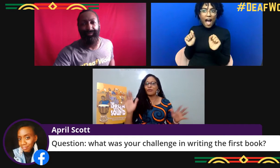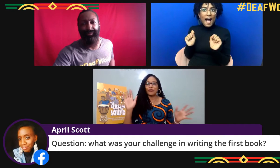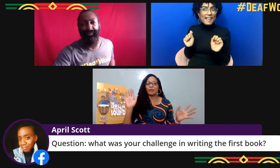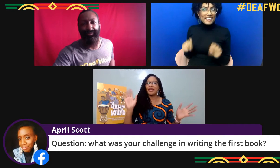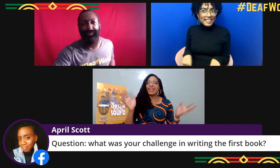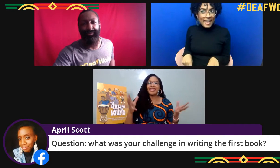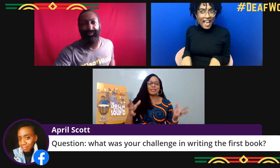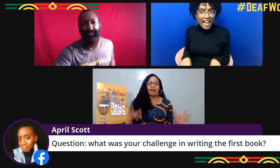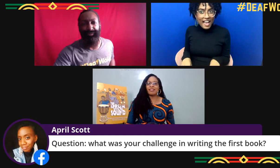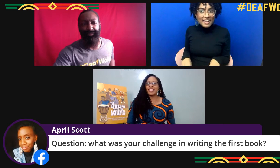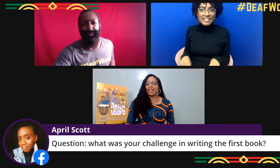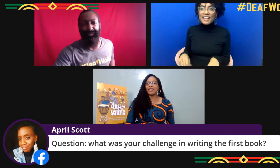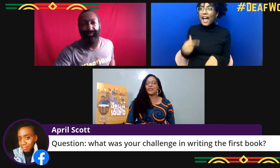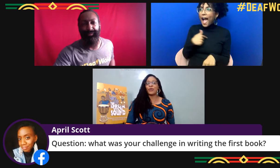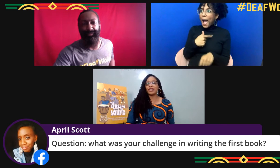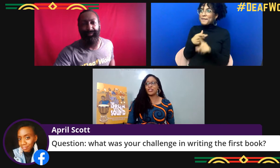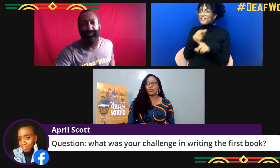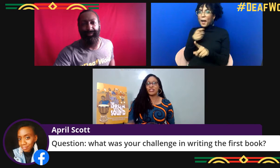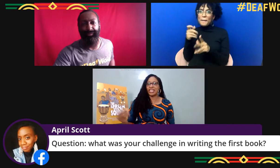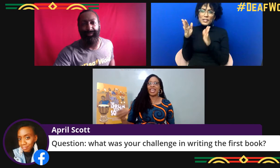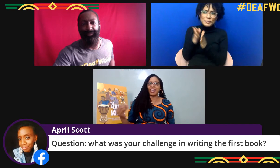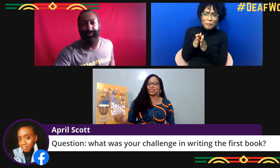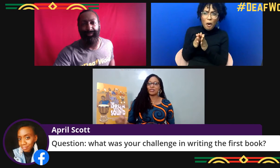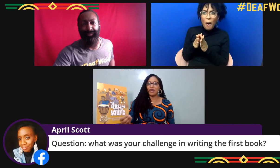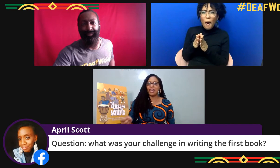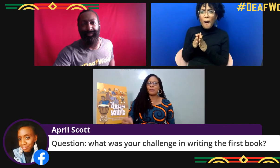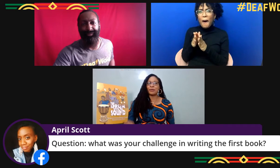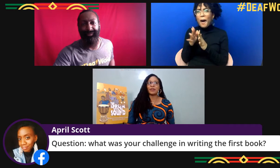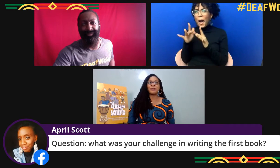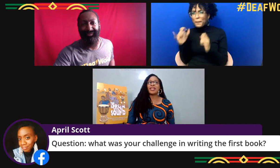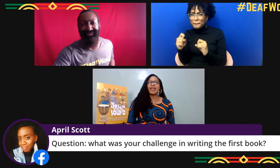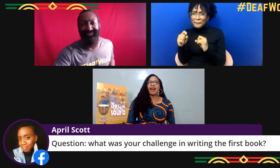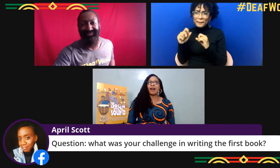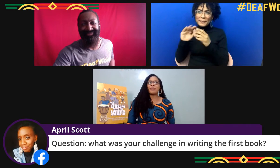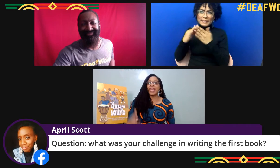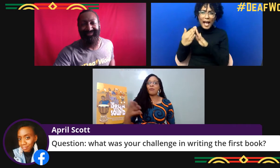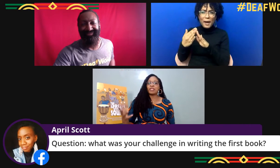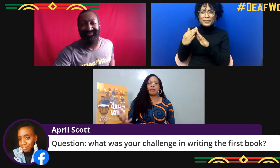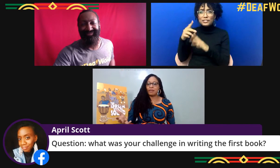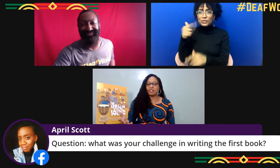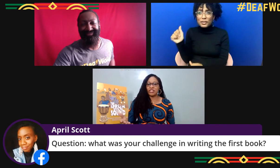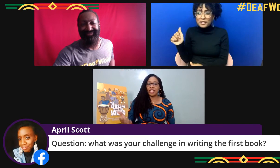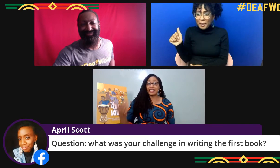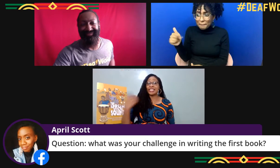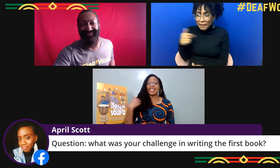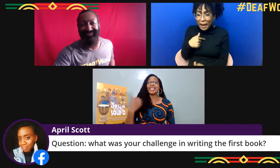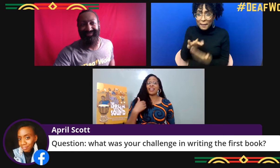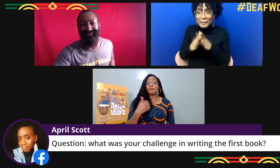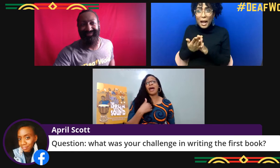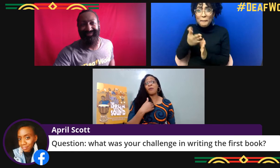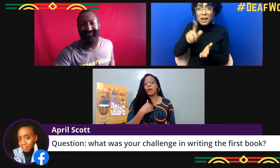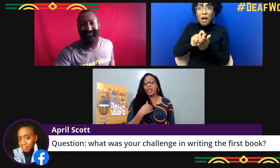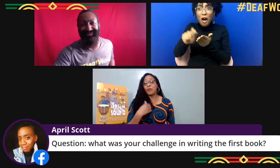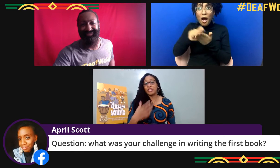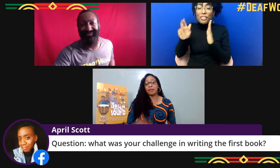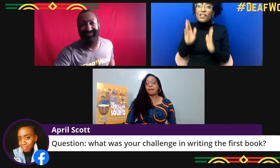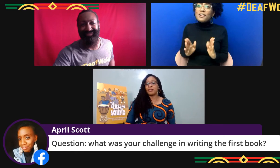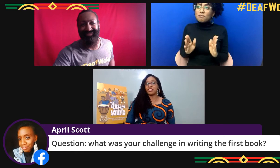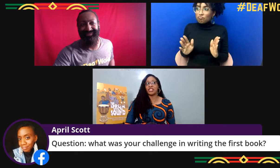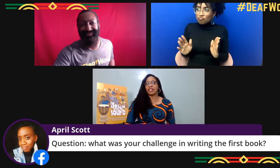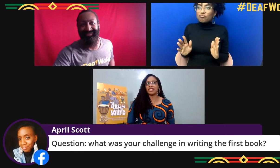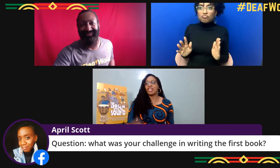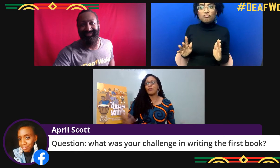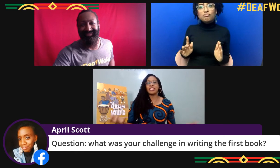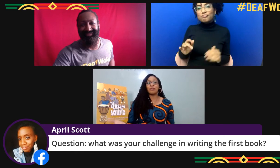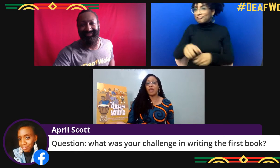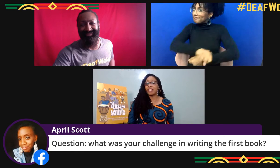Stevens, someone from the small town of Cordell, Georgia, can actually write a book. That was my biggest challenge. Getting out of my way was my